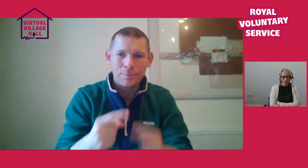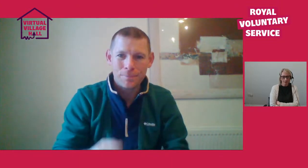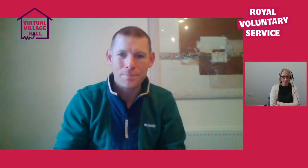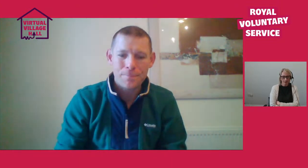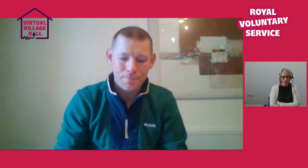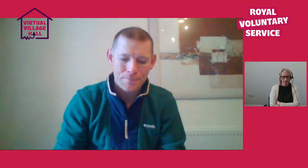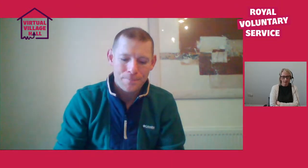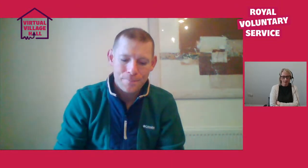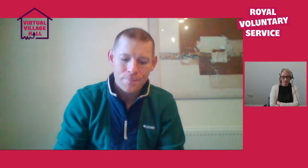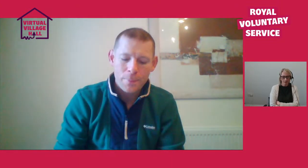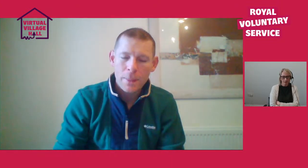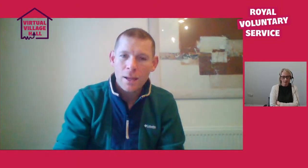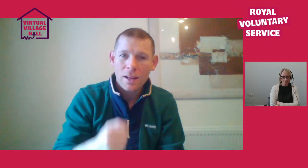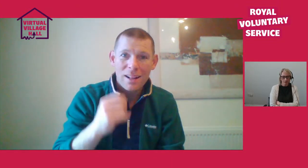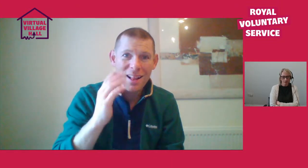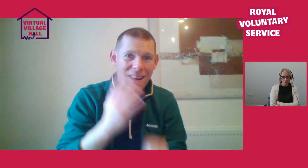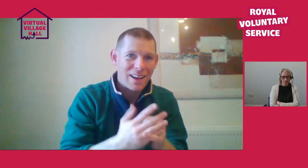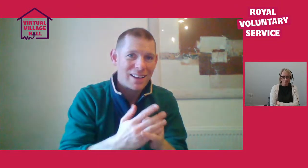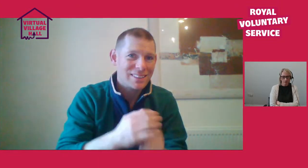knitting.